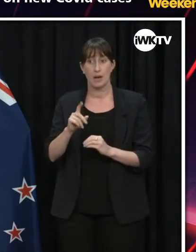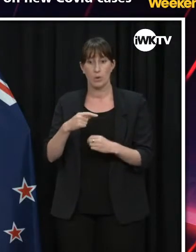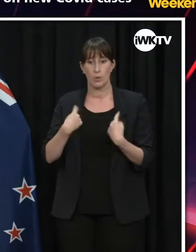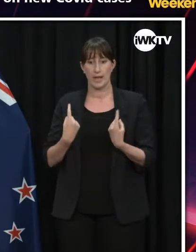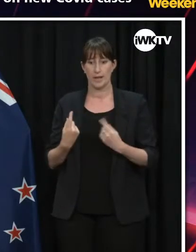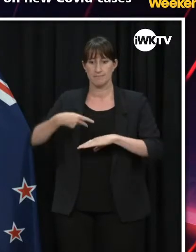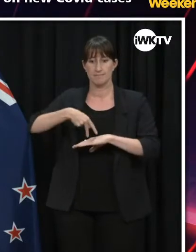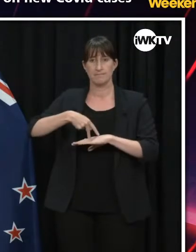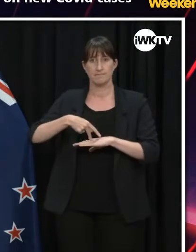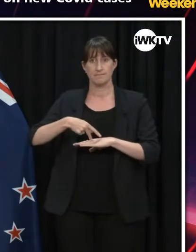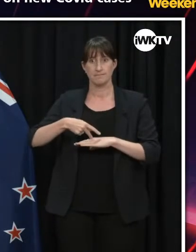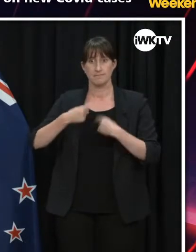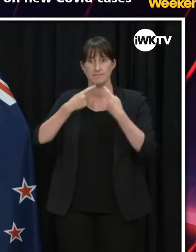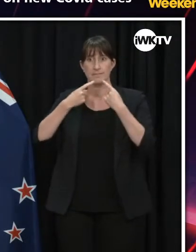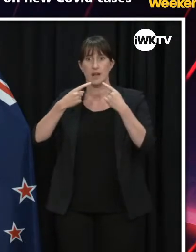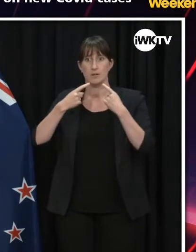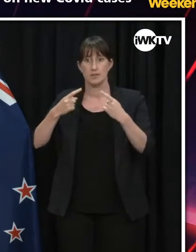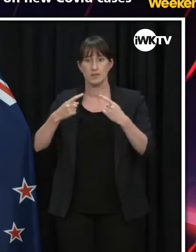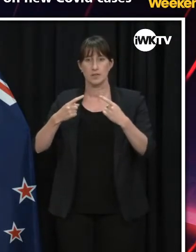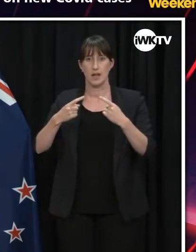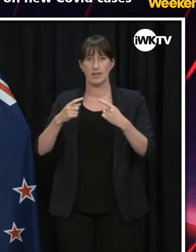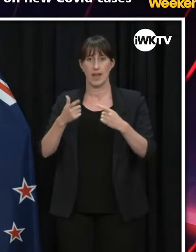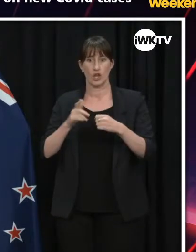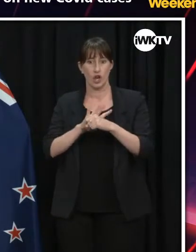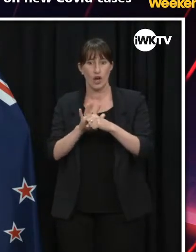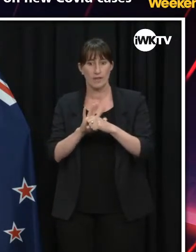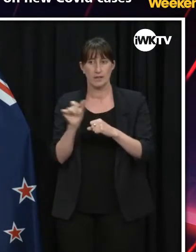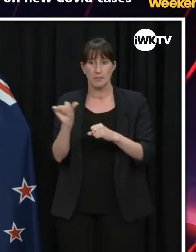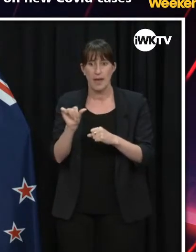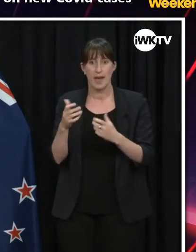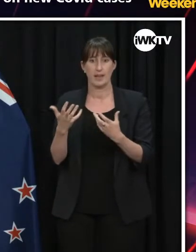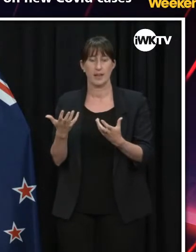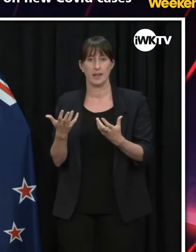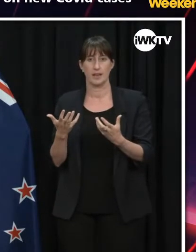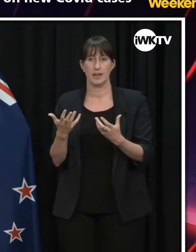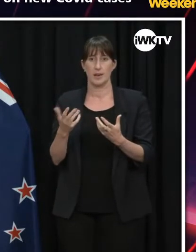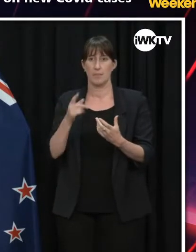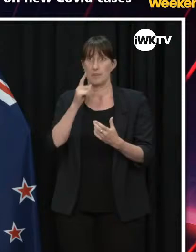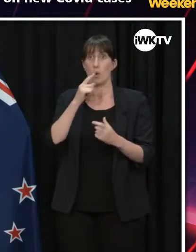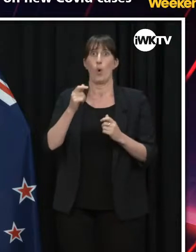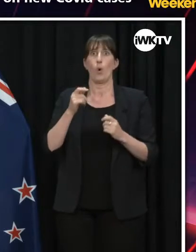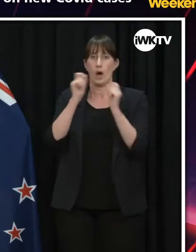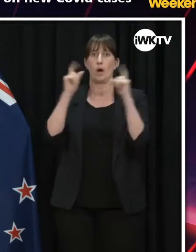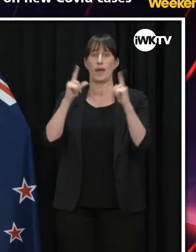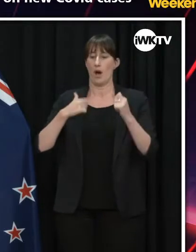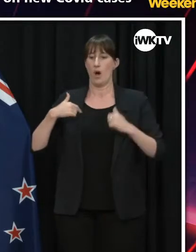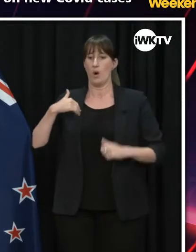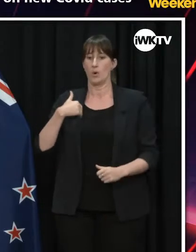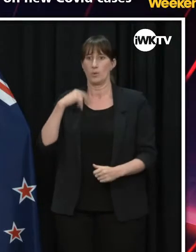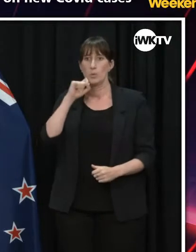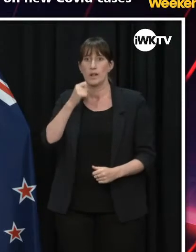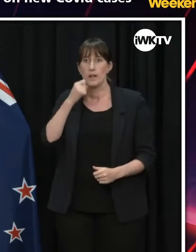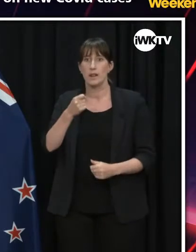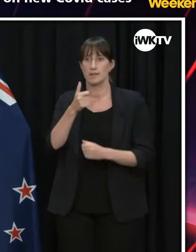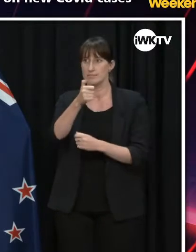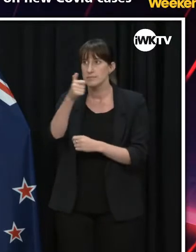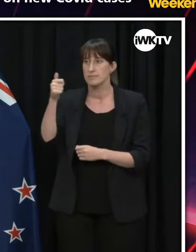up because we're responding to something, Kiwis are pretty responsive to that. Now, I imagine that we will see quite a significant spike in our